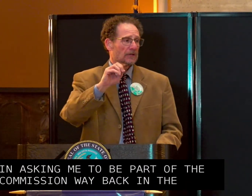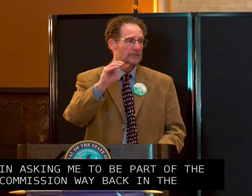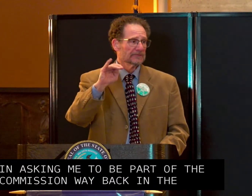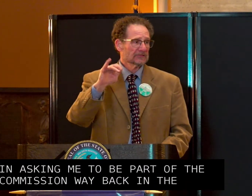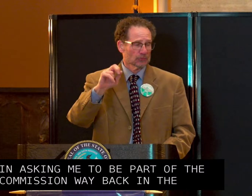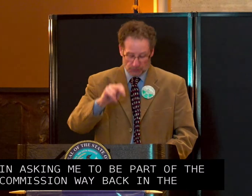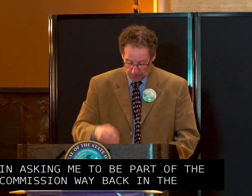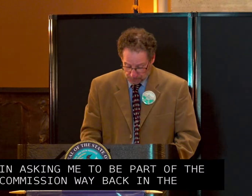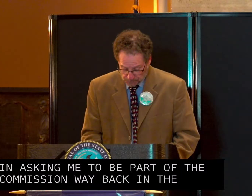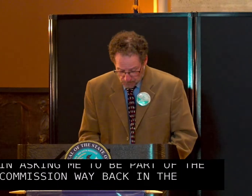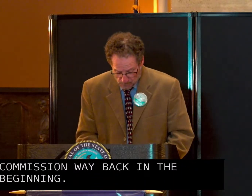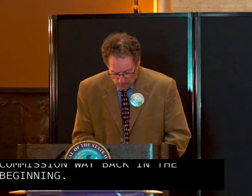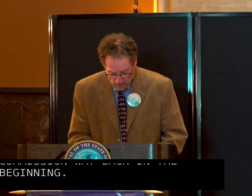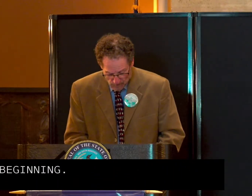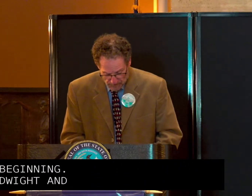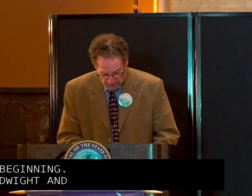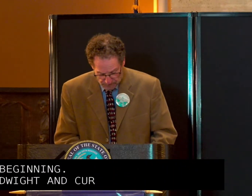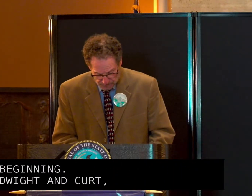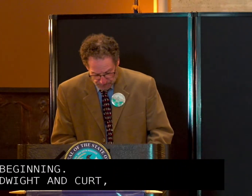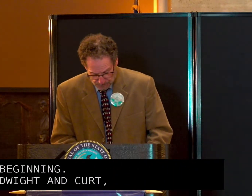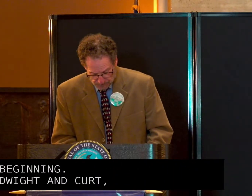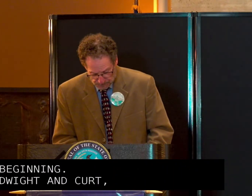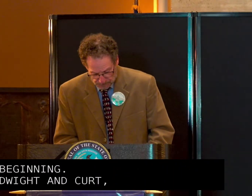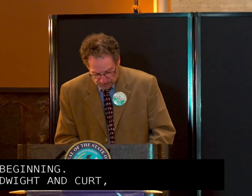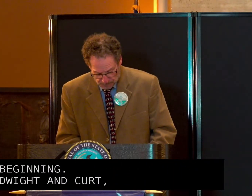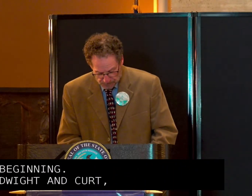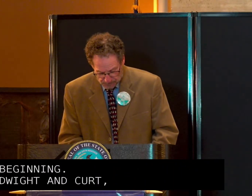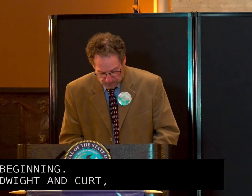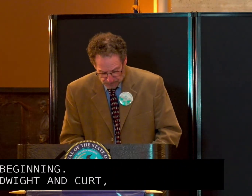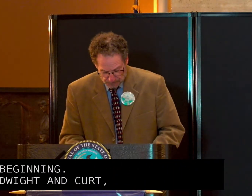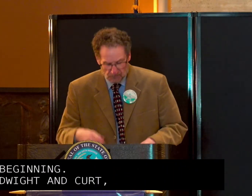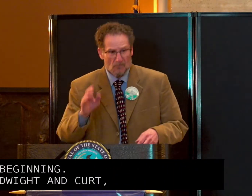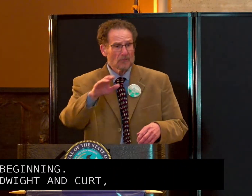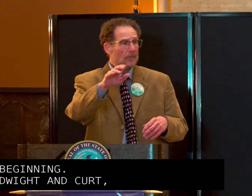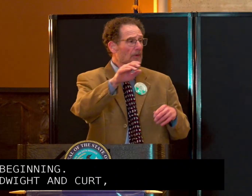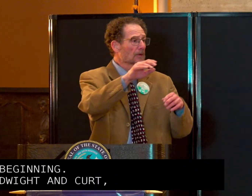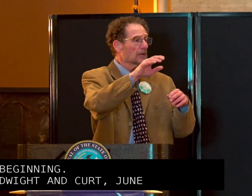on board and be a part of the commission, and I accepted.